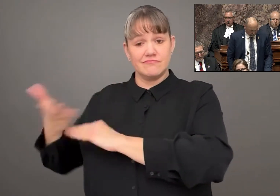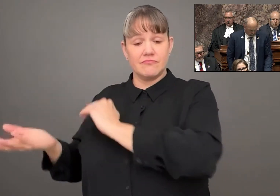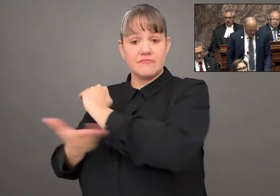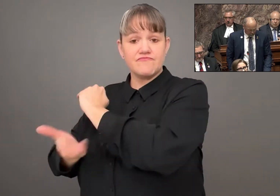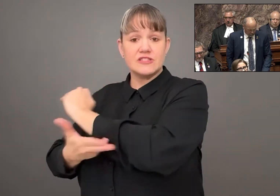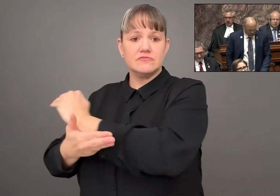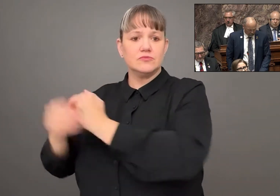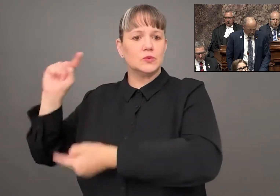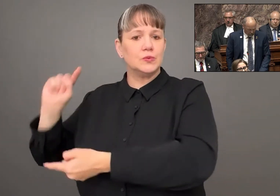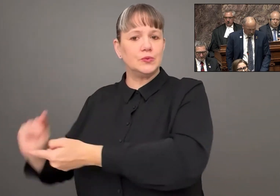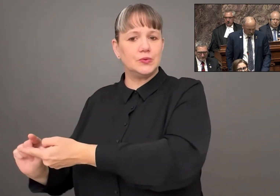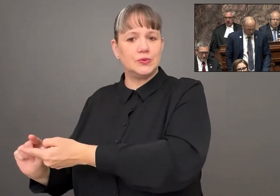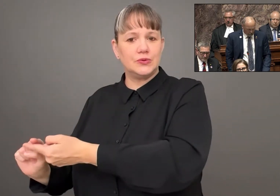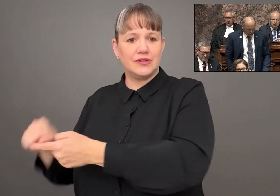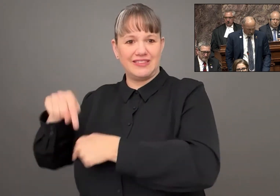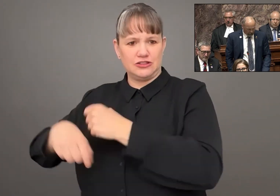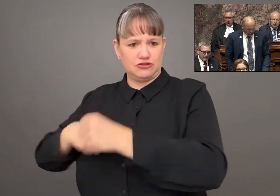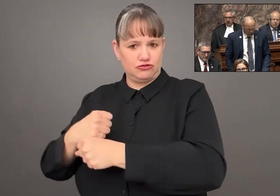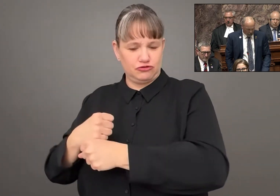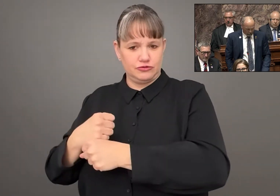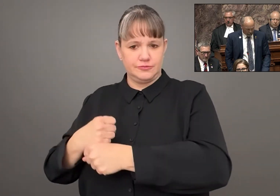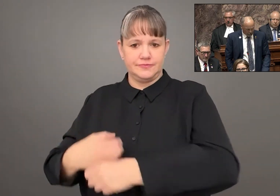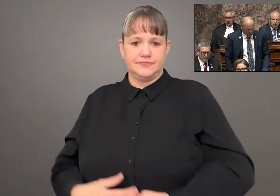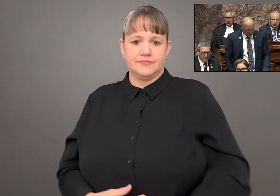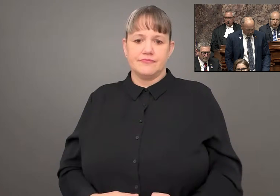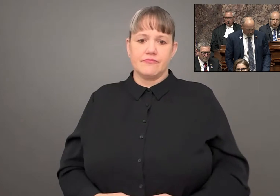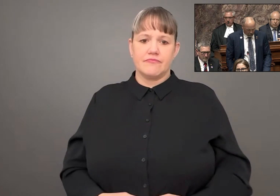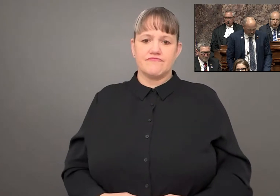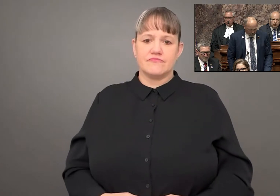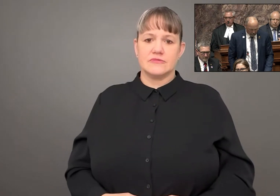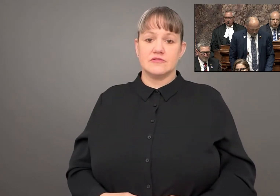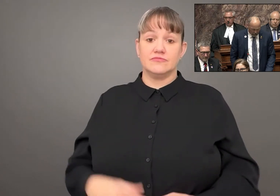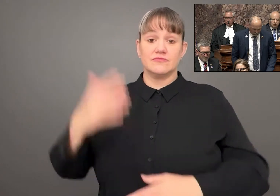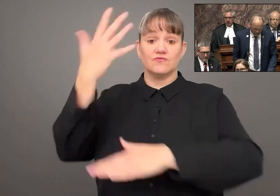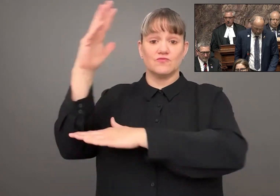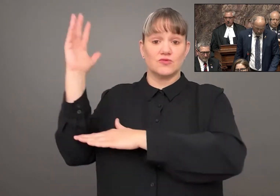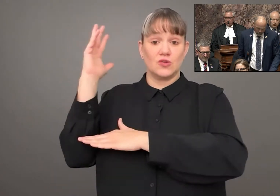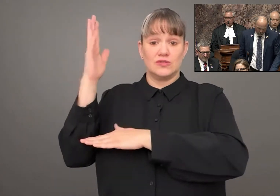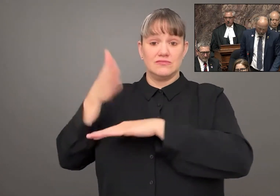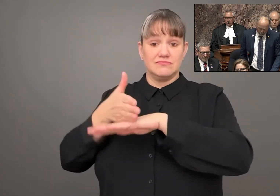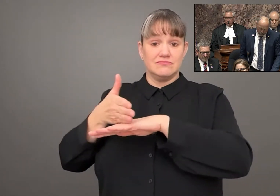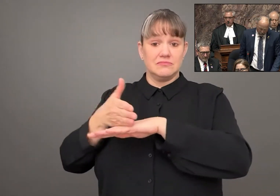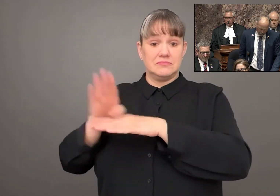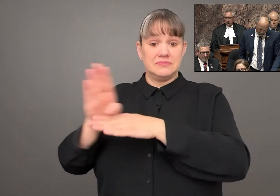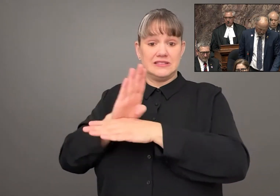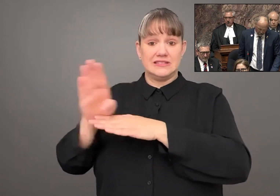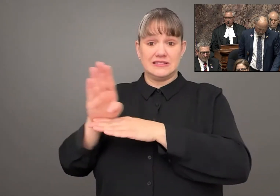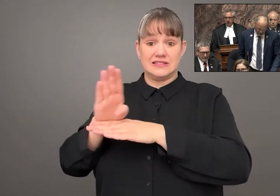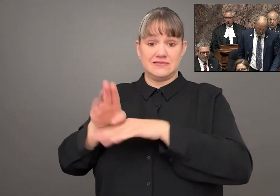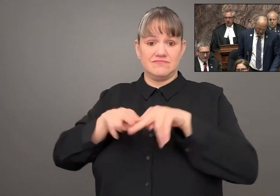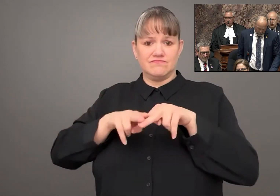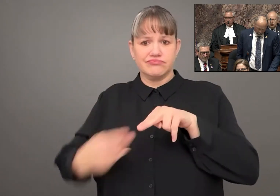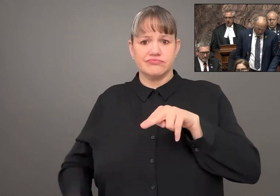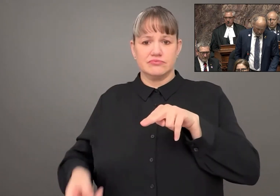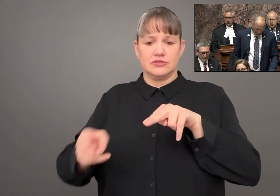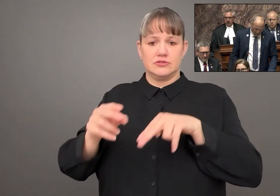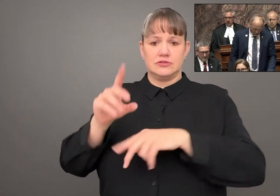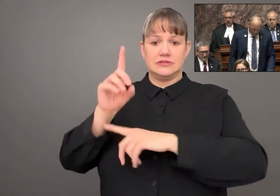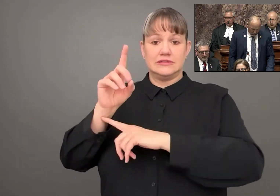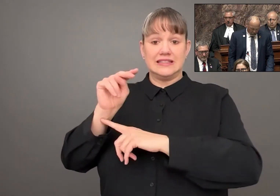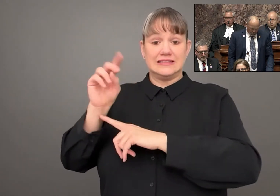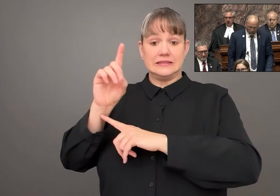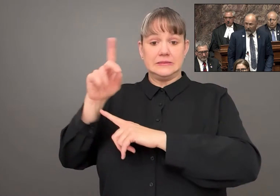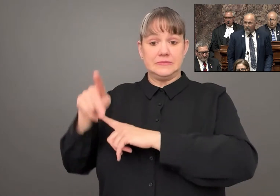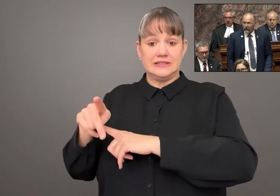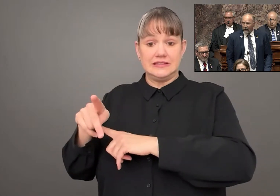Our forest sector has also had the sharpest GDP drop in among all the regions studied. So we know the minister